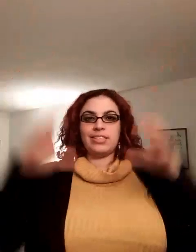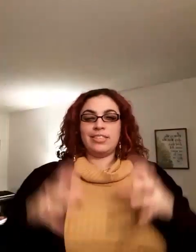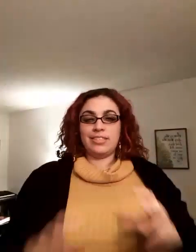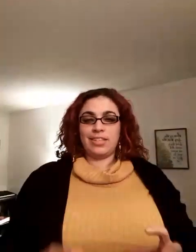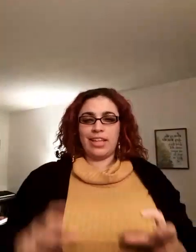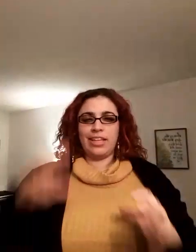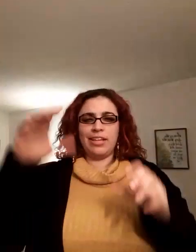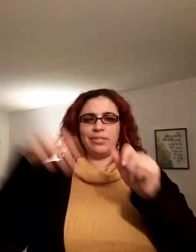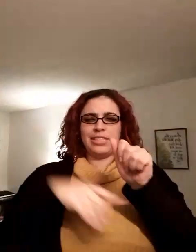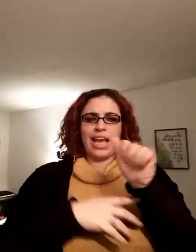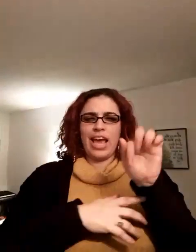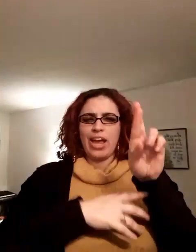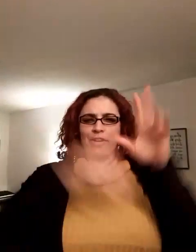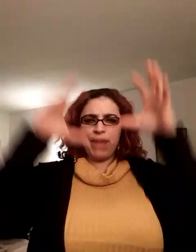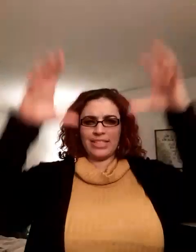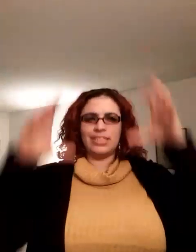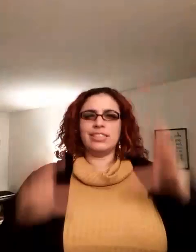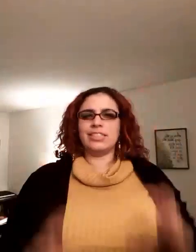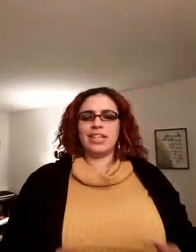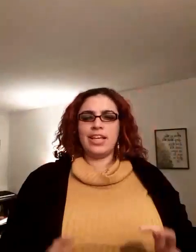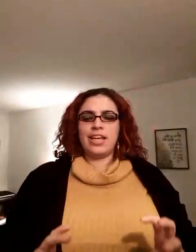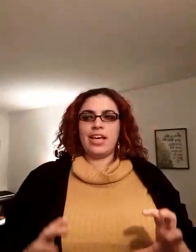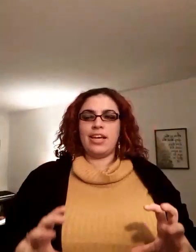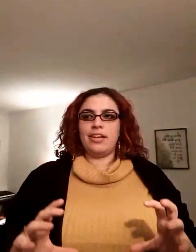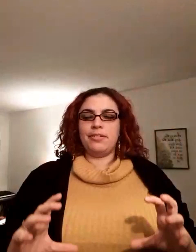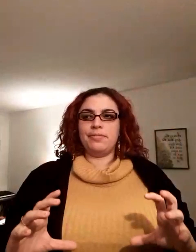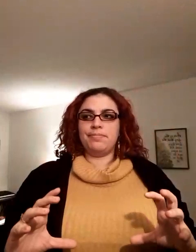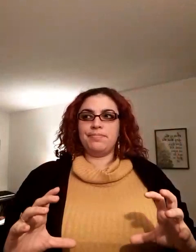masses. I think it was air masses.